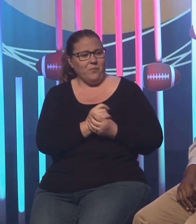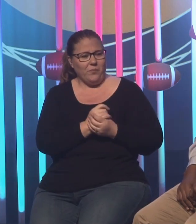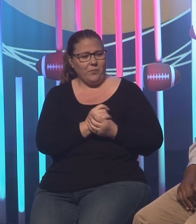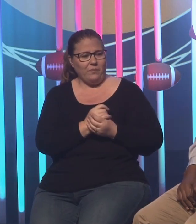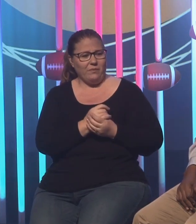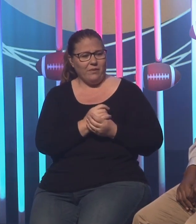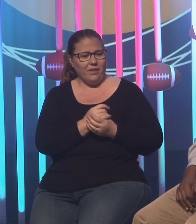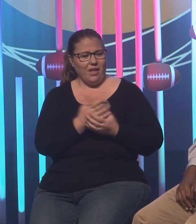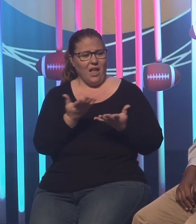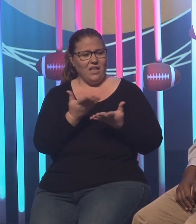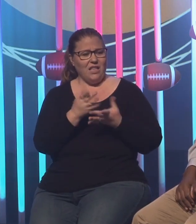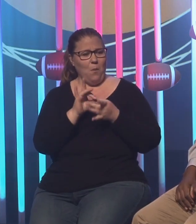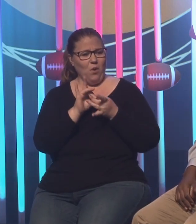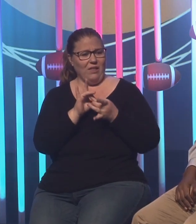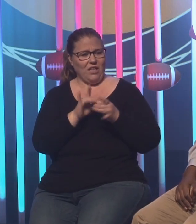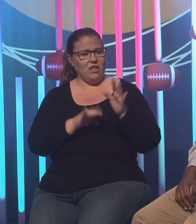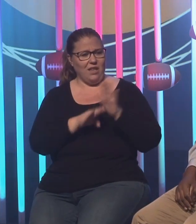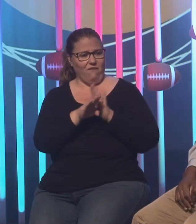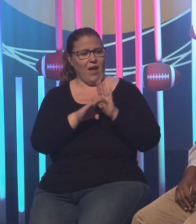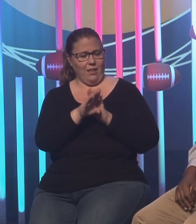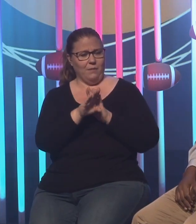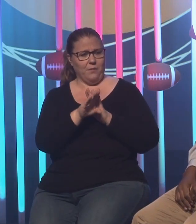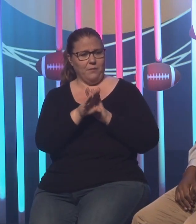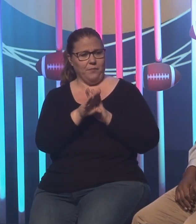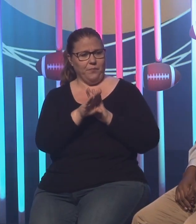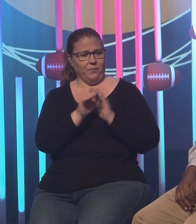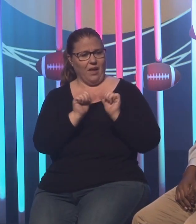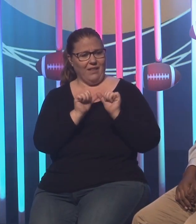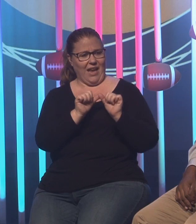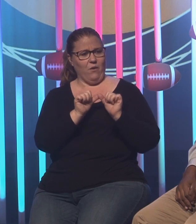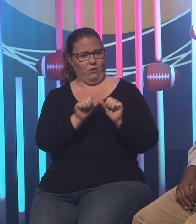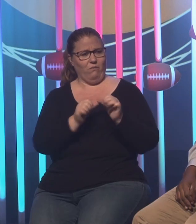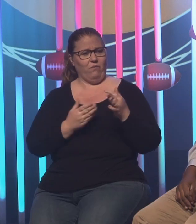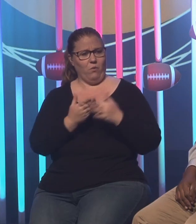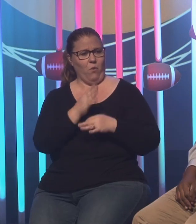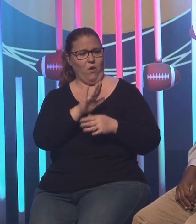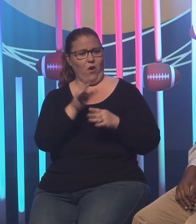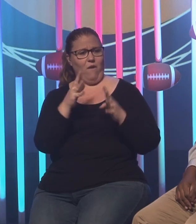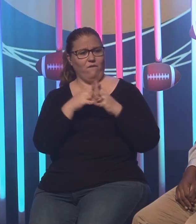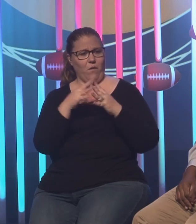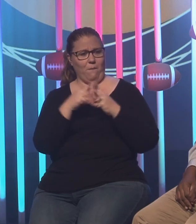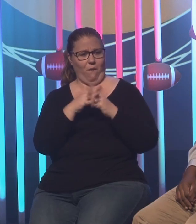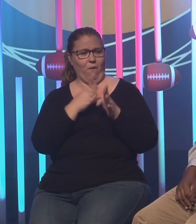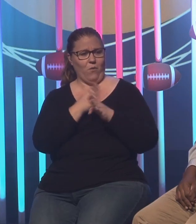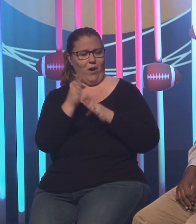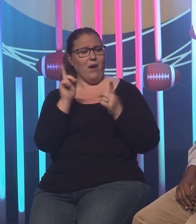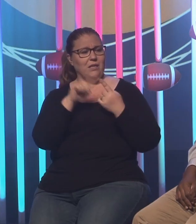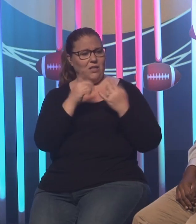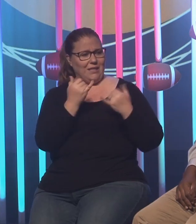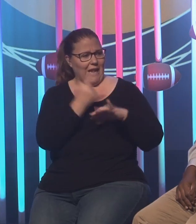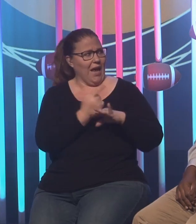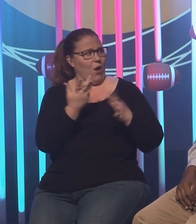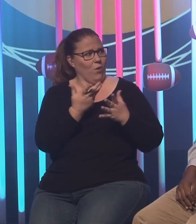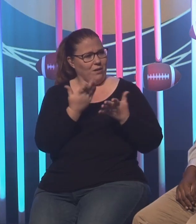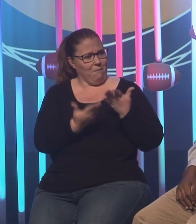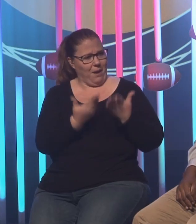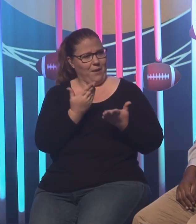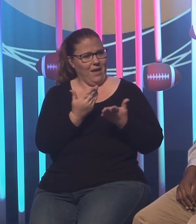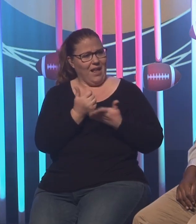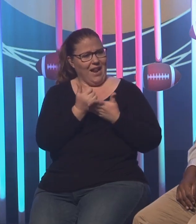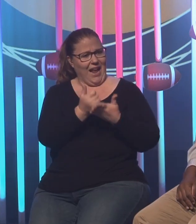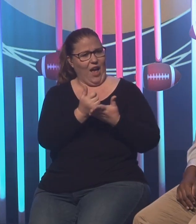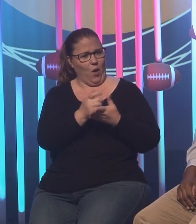maybe some relationships that developed that carried through your football career even till today, and like, what was maybe the glue that held